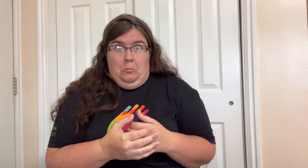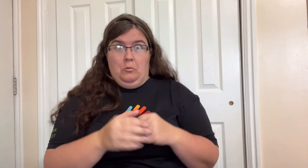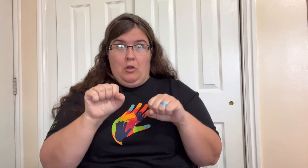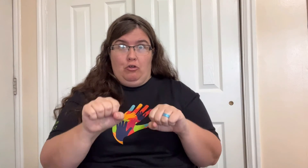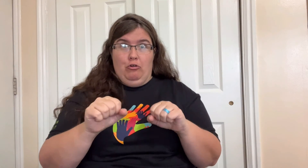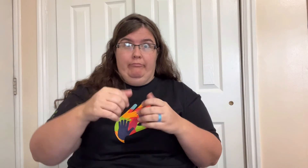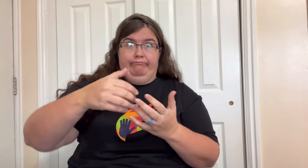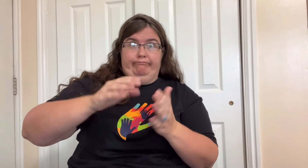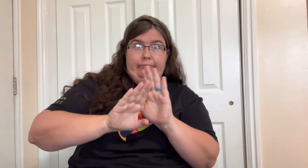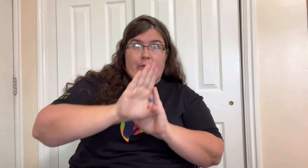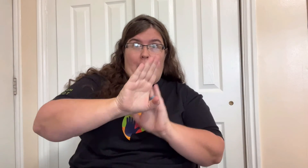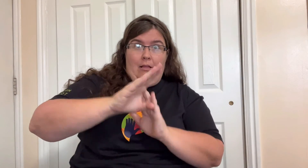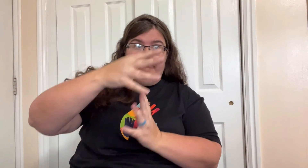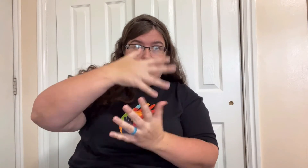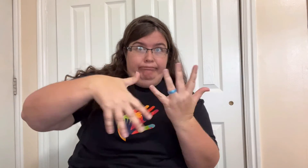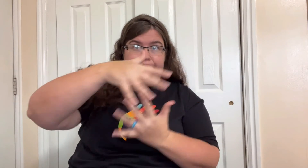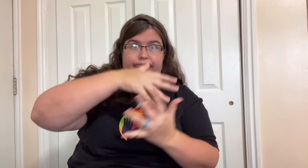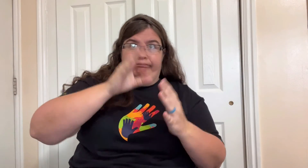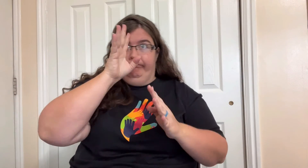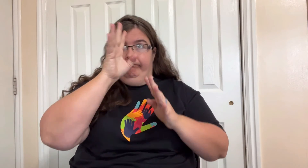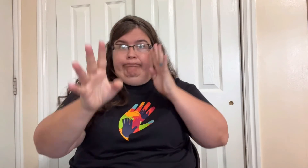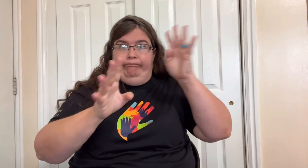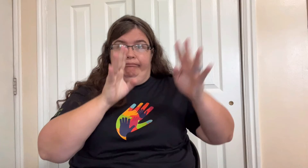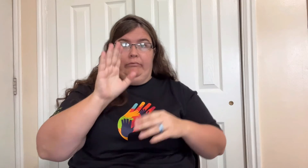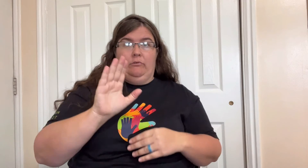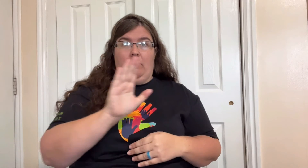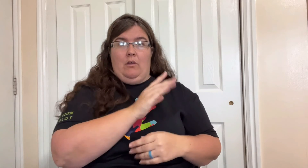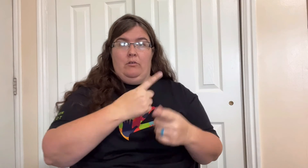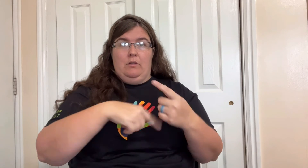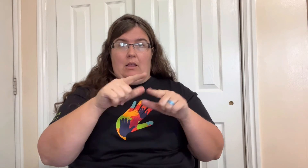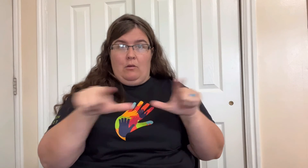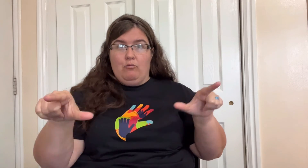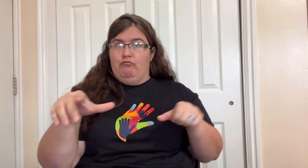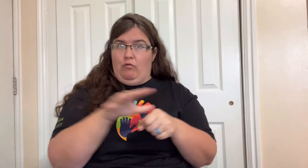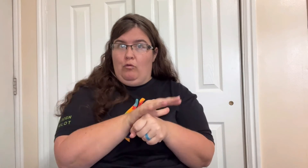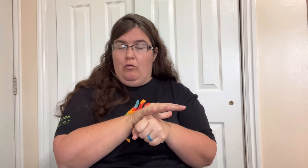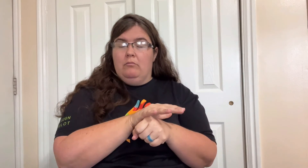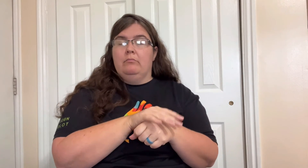palace. So yes, that was enough to develop and create a complete sign language.